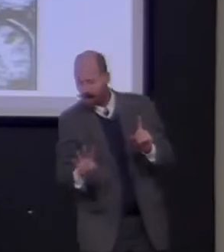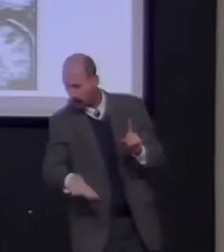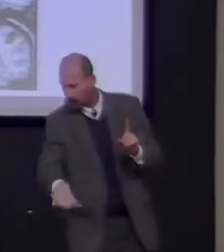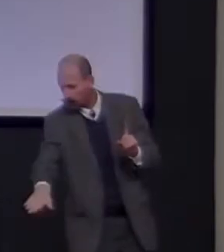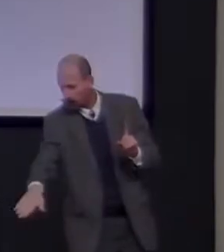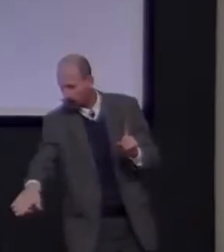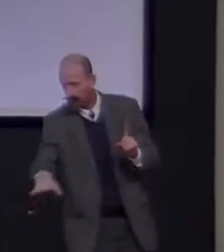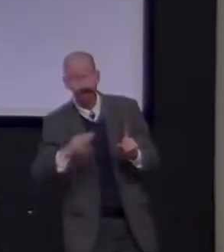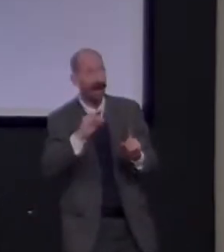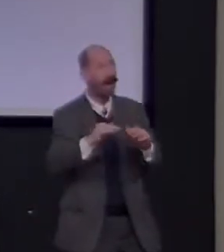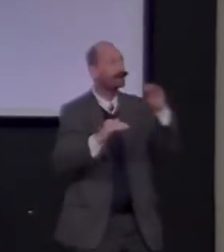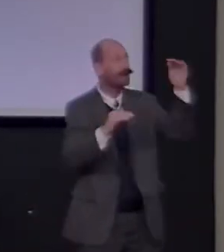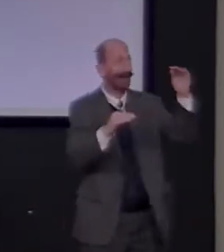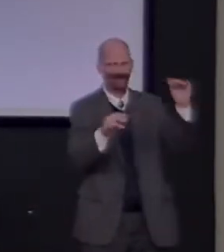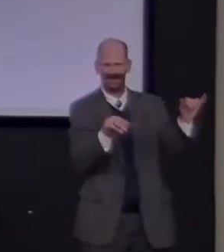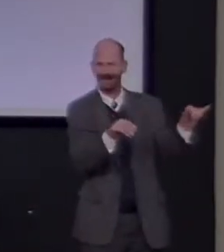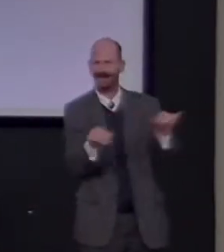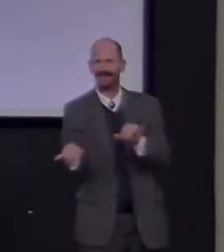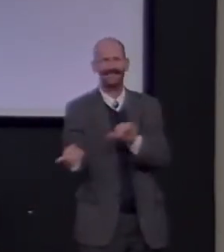and adults.